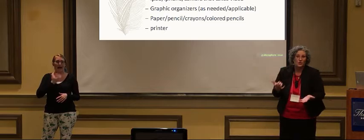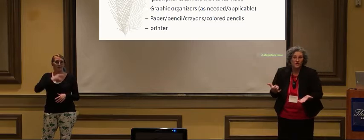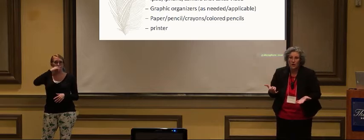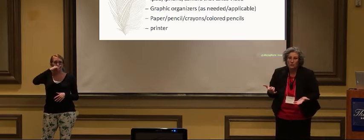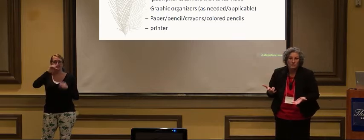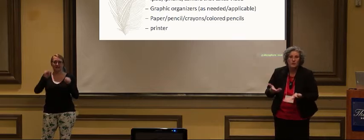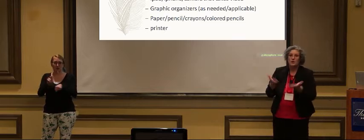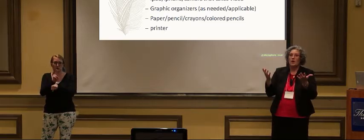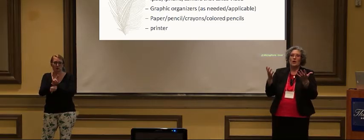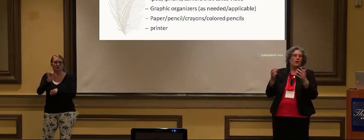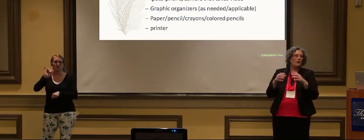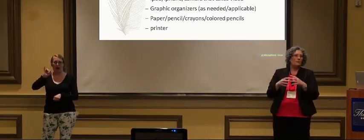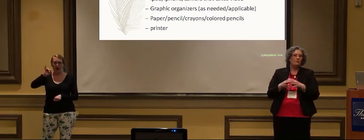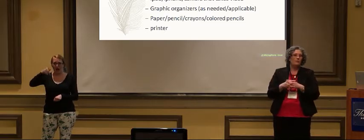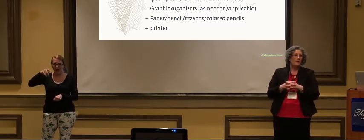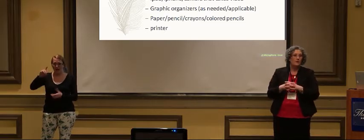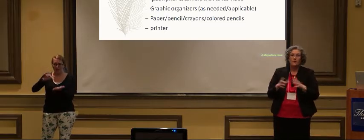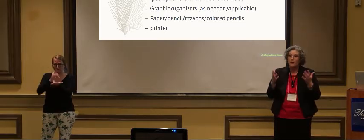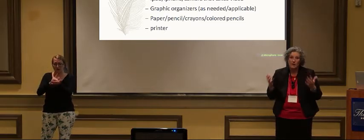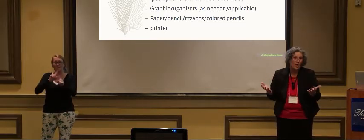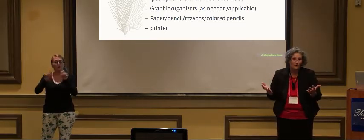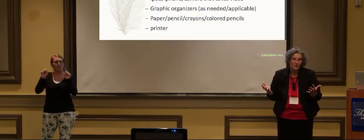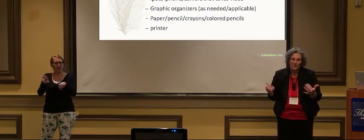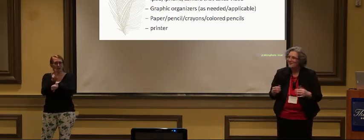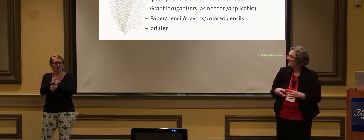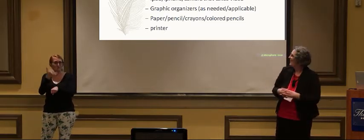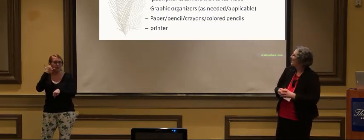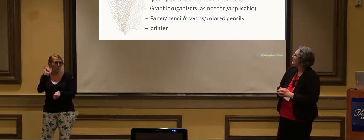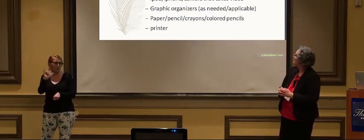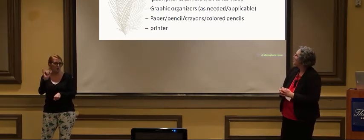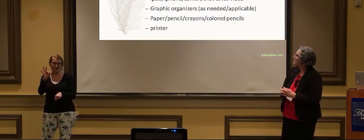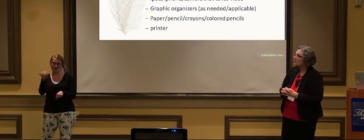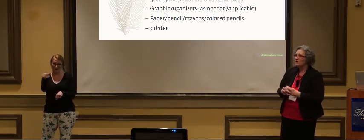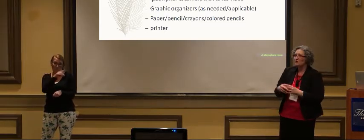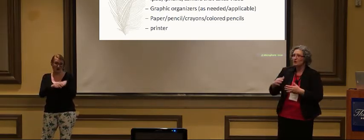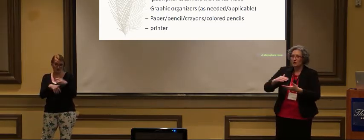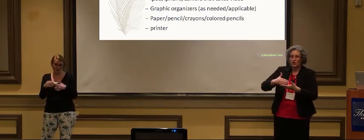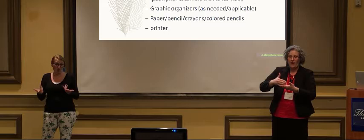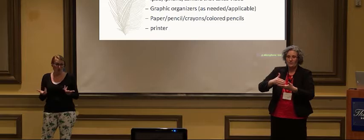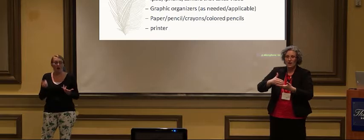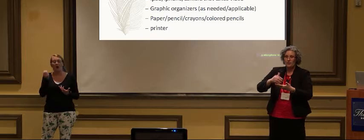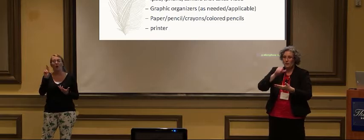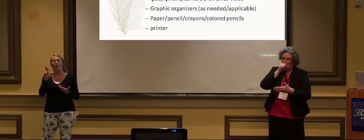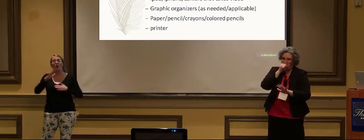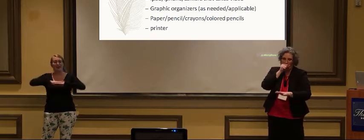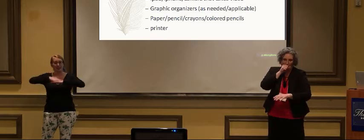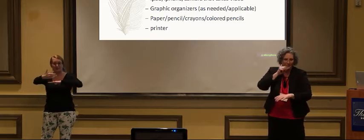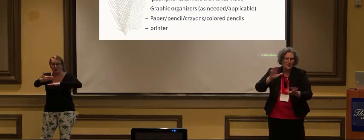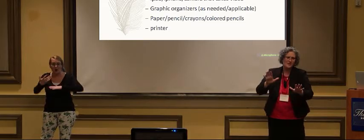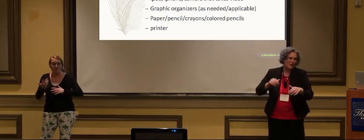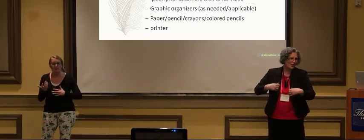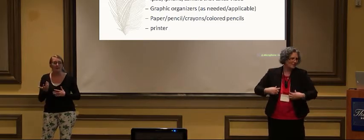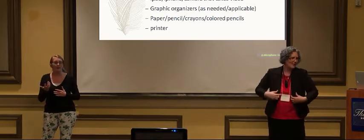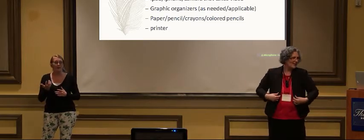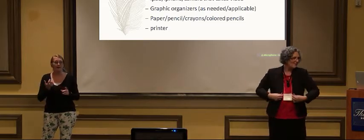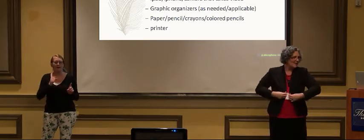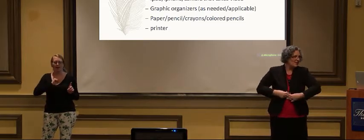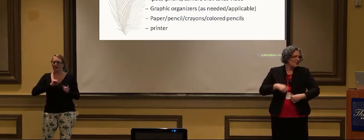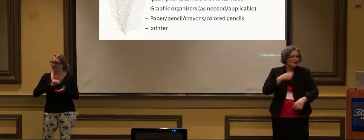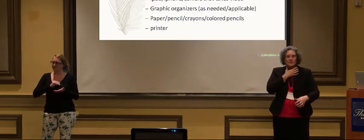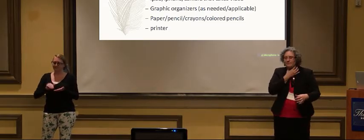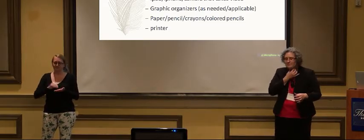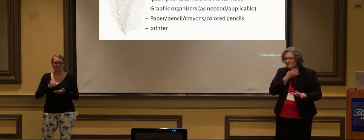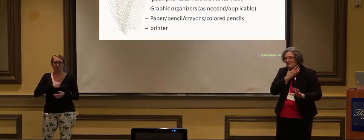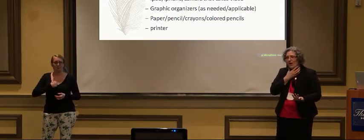you could use your phone if you felt very comfortable. You could use just your laptop. I'm sorry, I'm